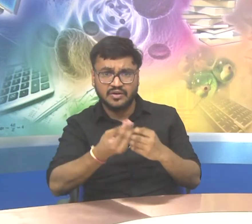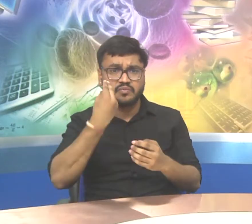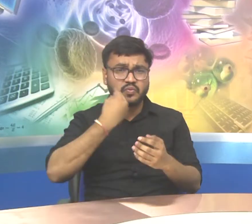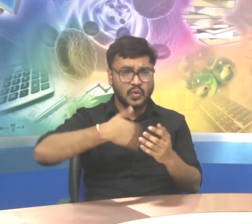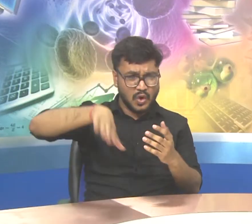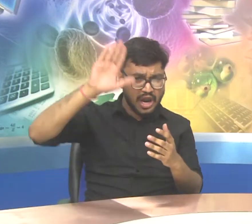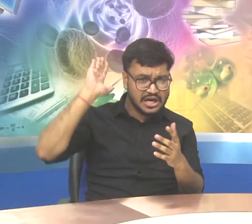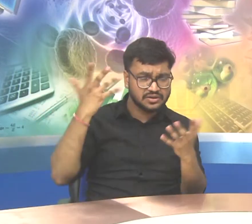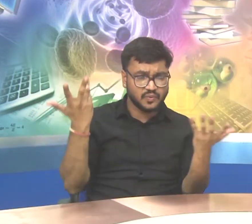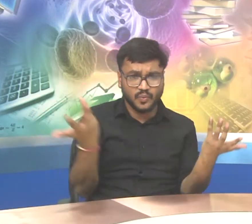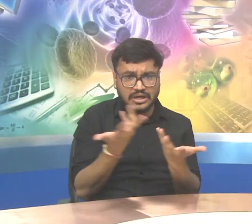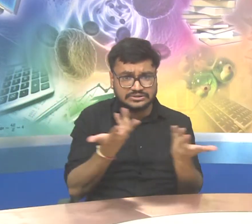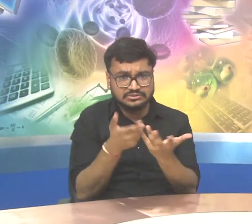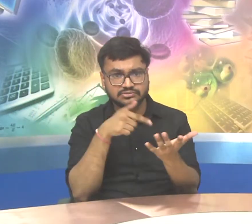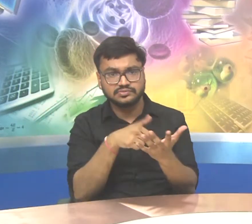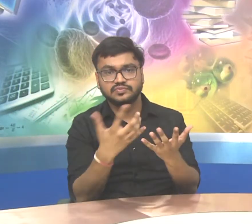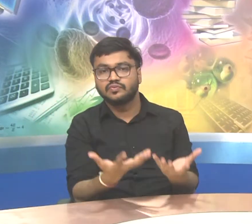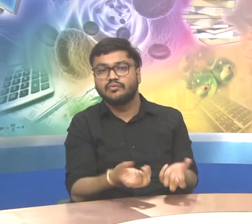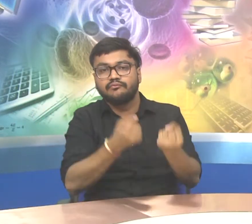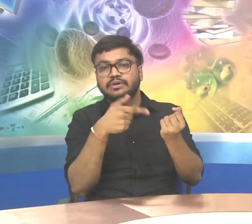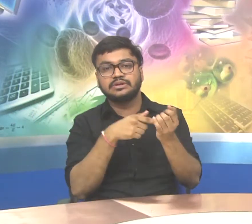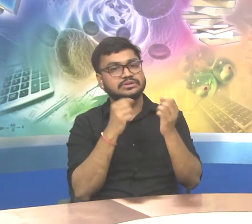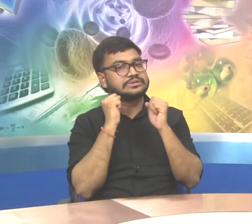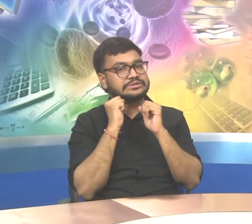leave clear fossils.